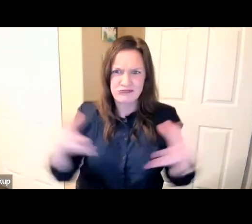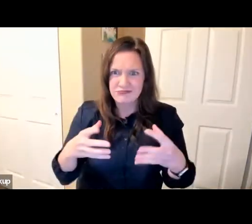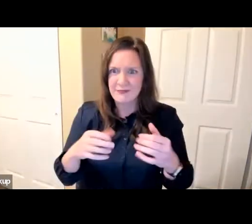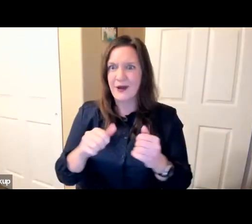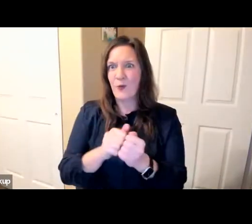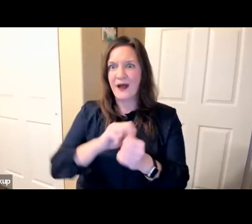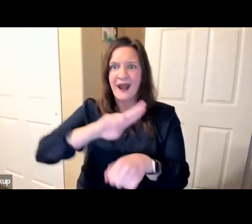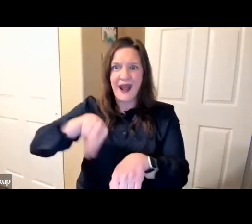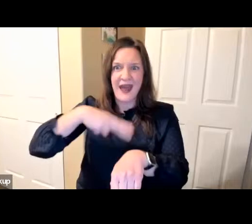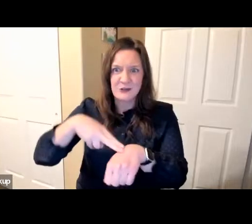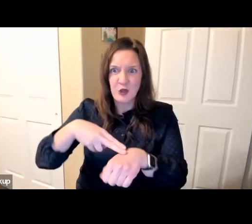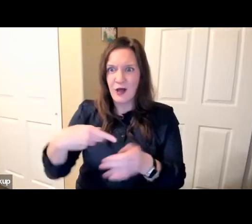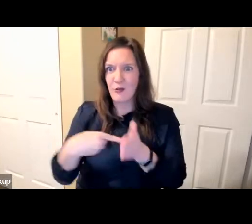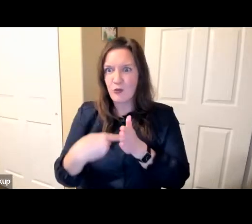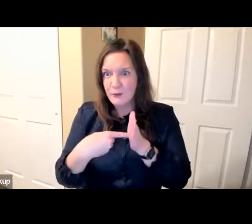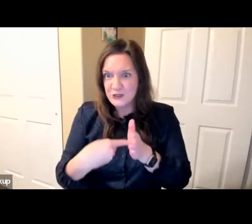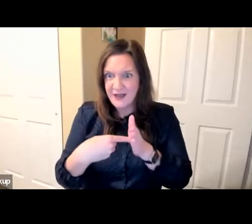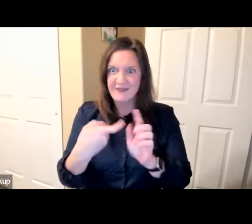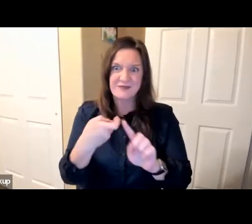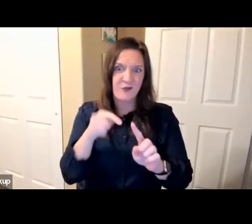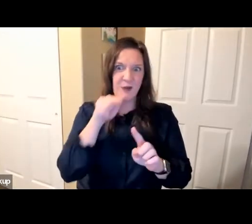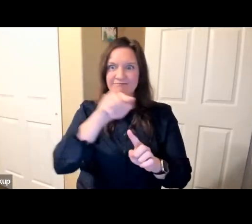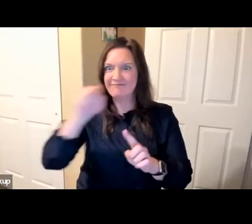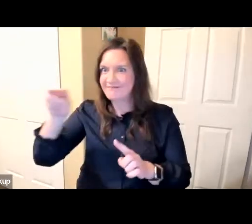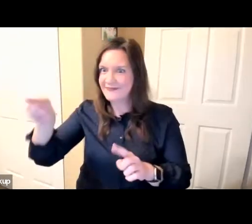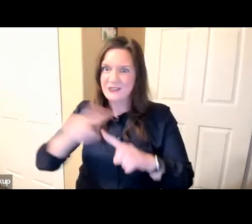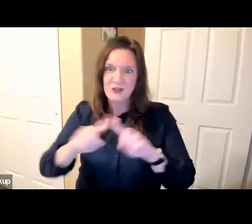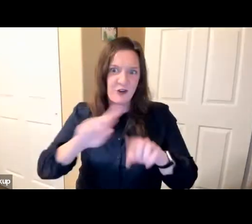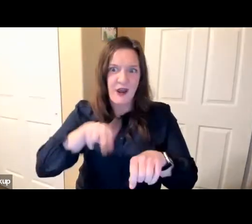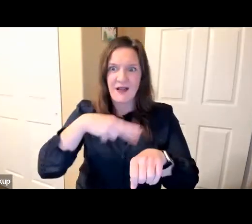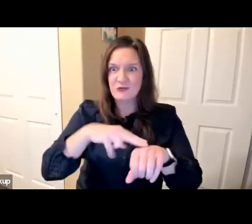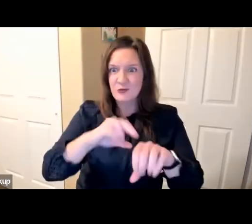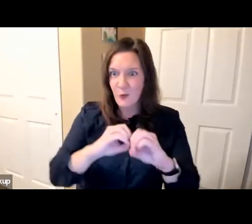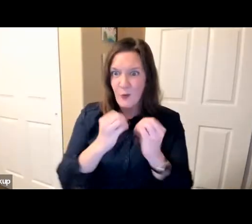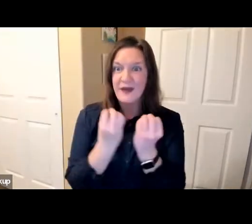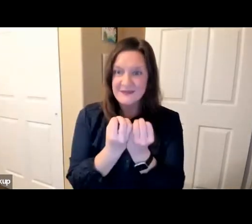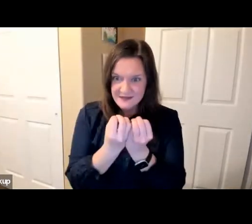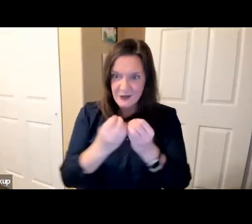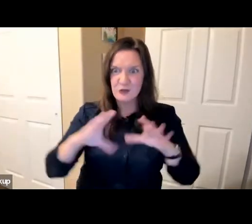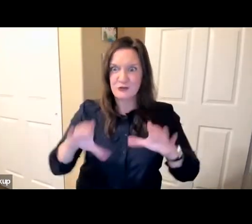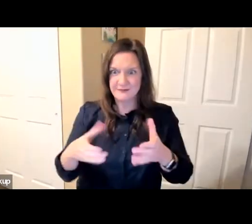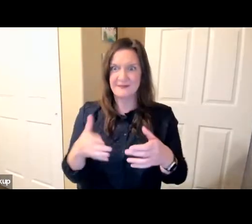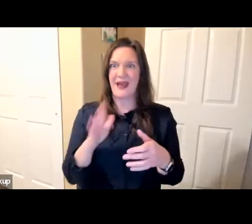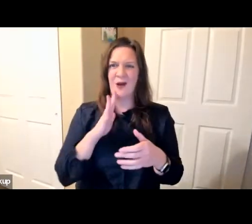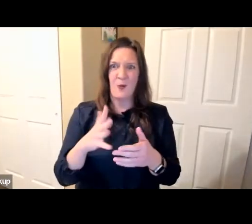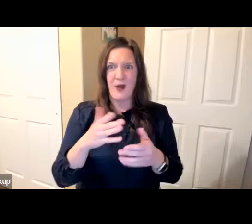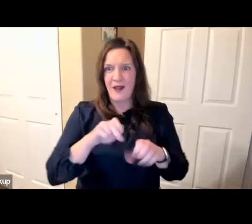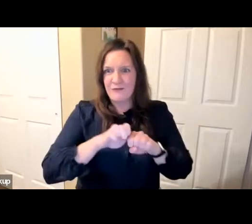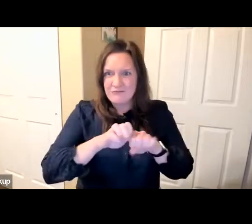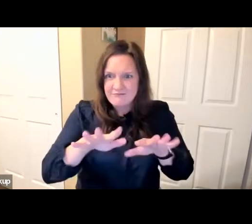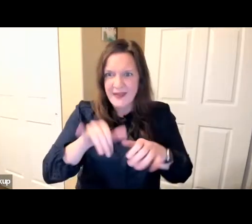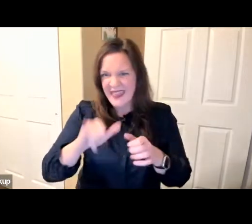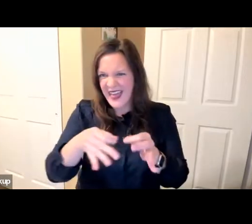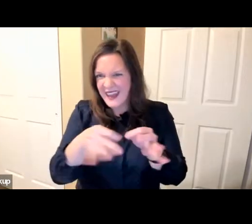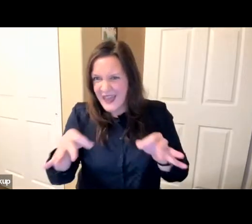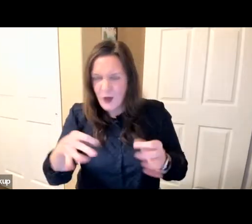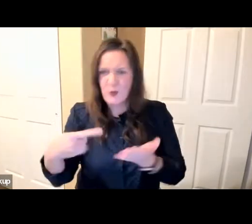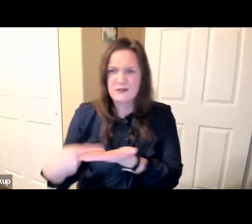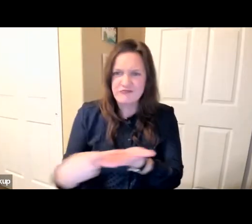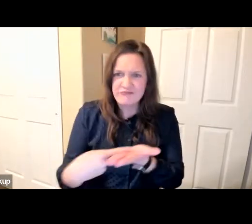With Sherry's leadership, we have met with national representatives from a variety of